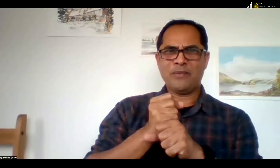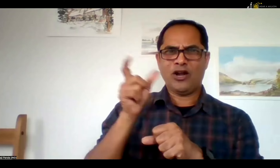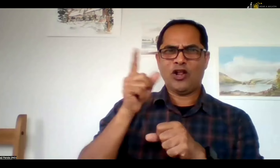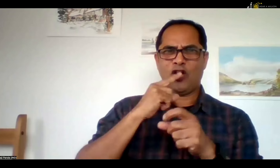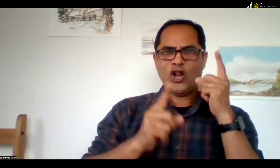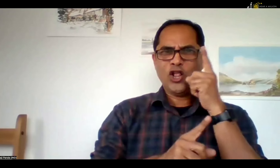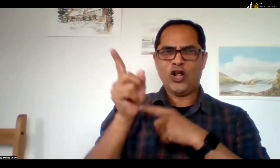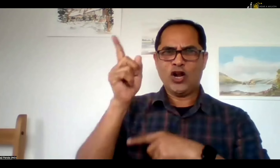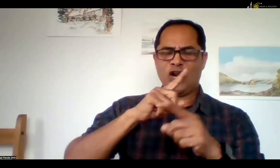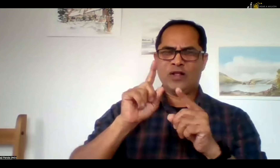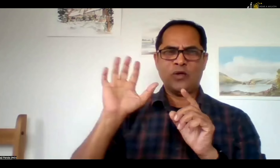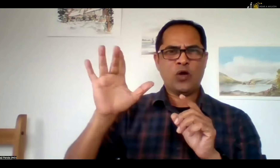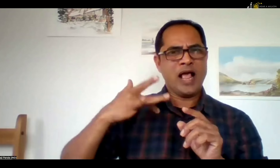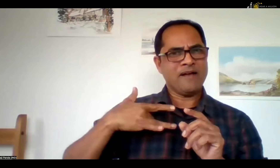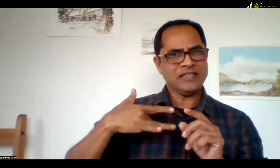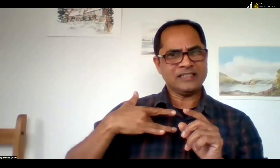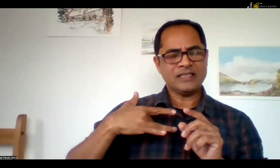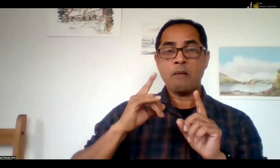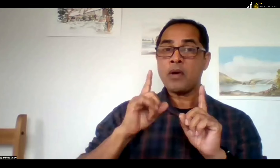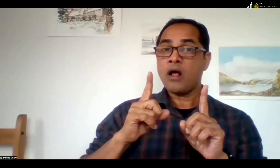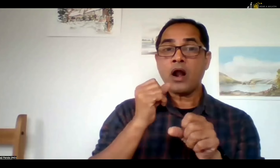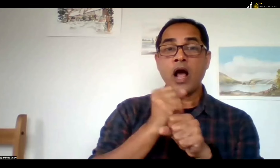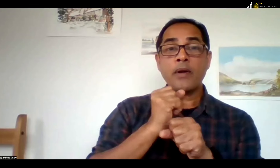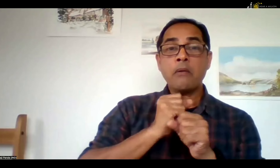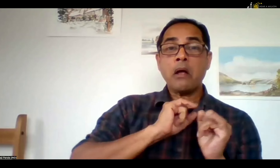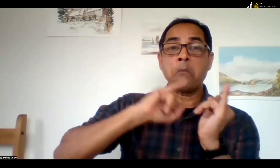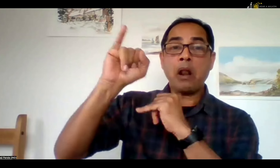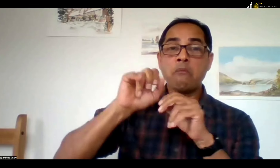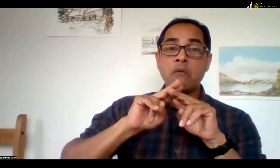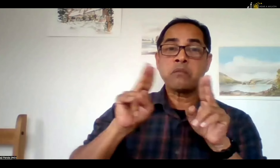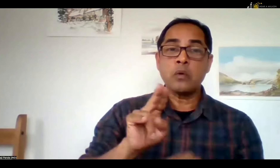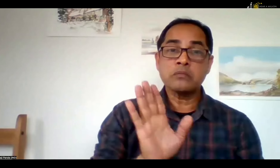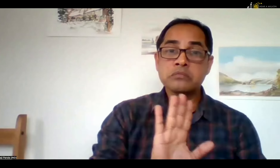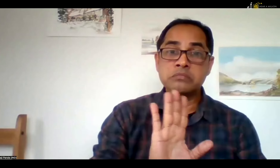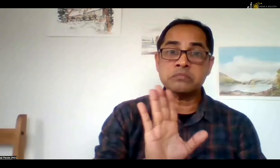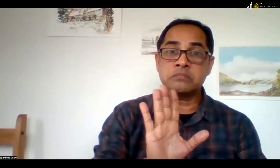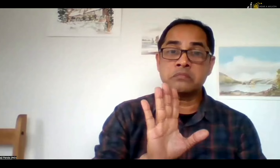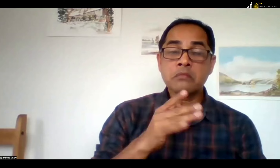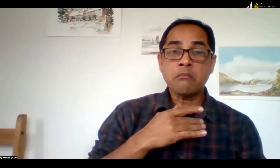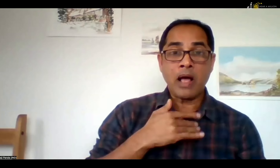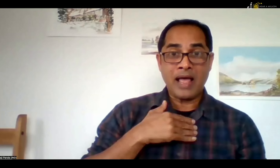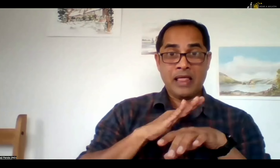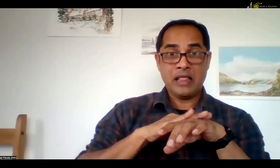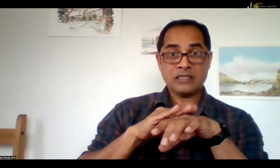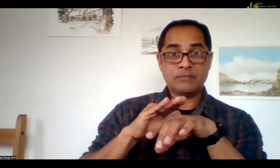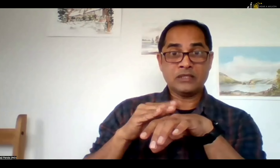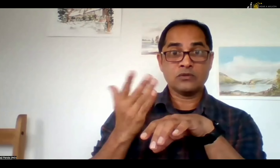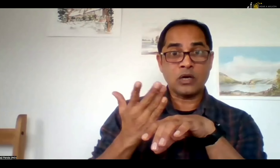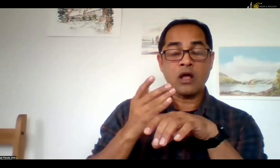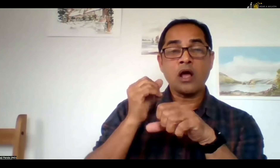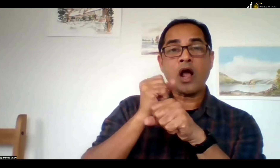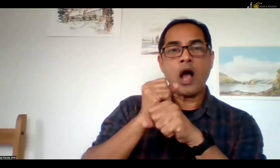are not. The government is very good with their blame games and, shifting the